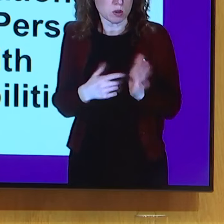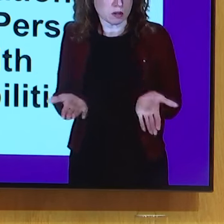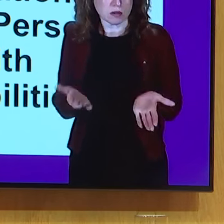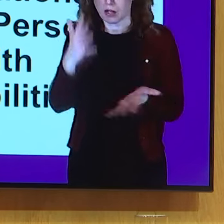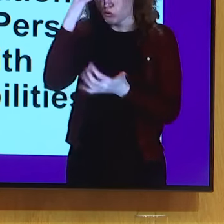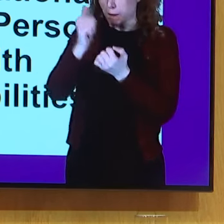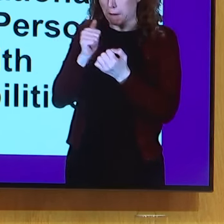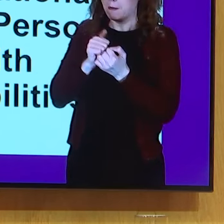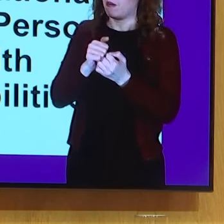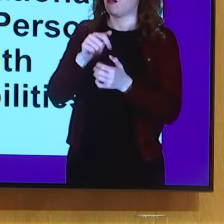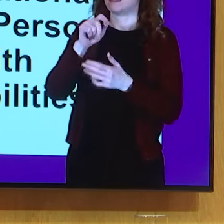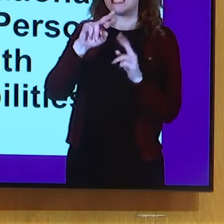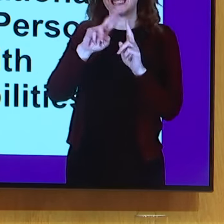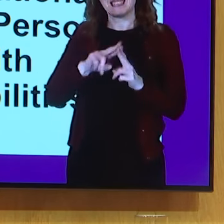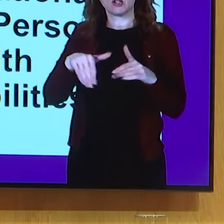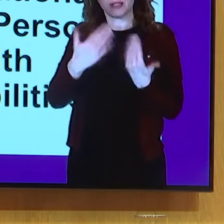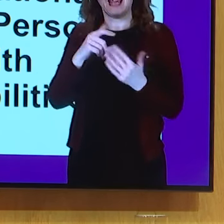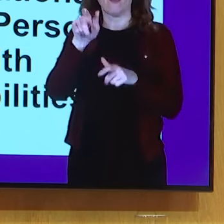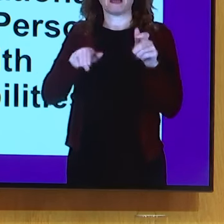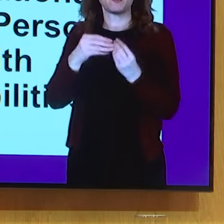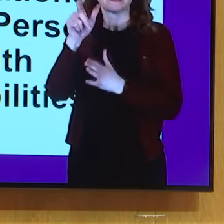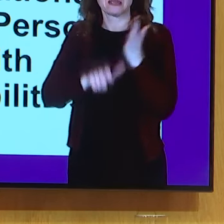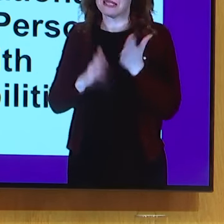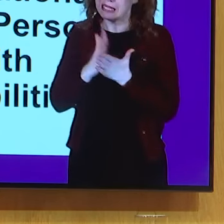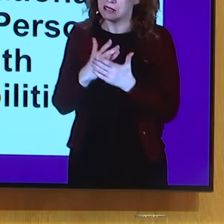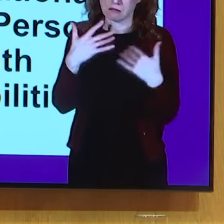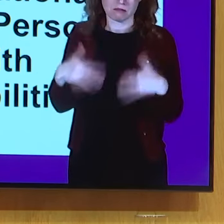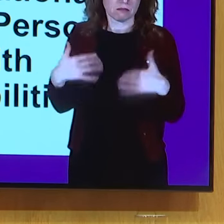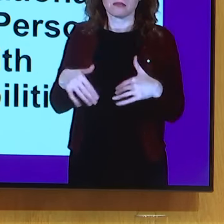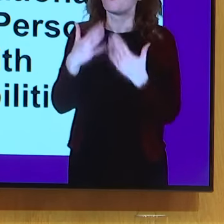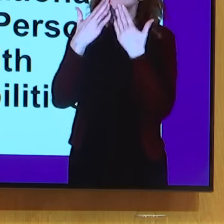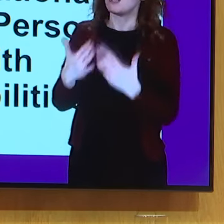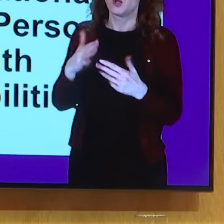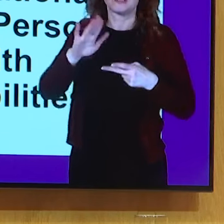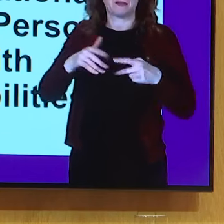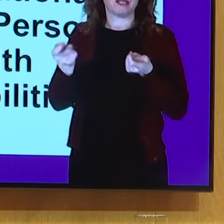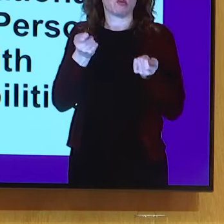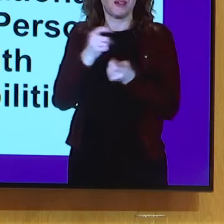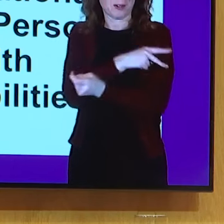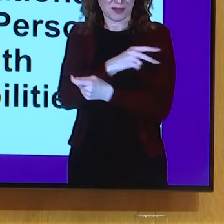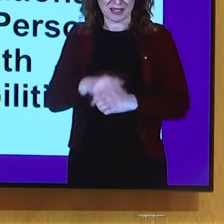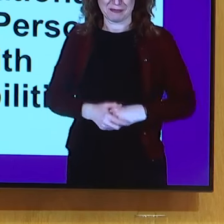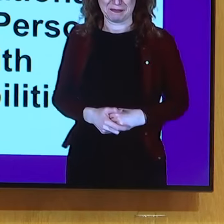People's International Day is really incredible. So thank you, Deputy Presiding Officer.